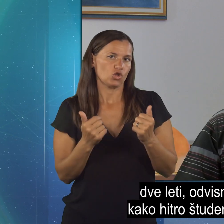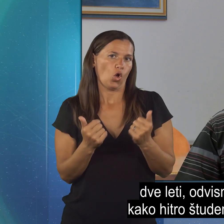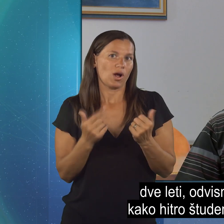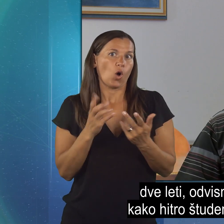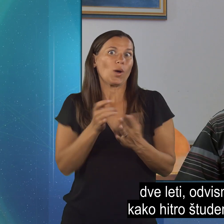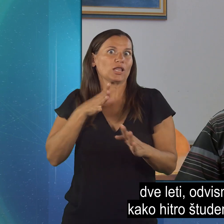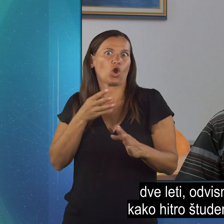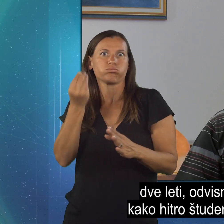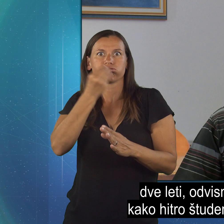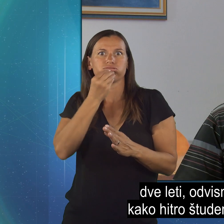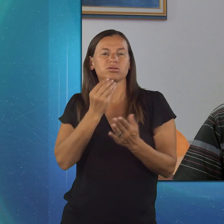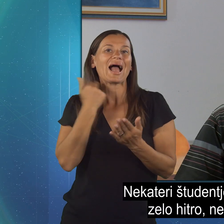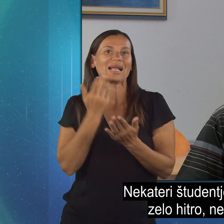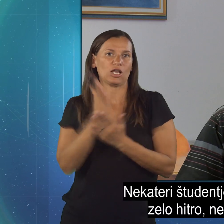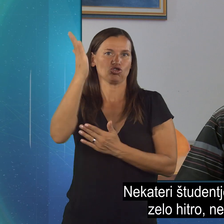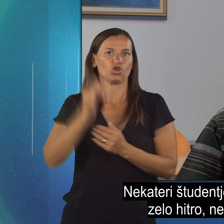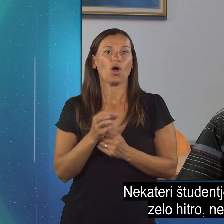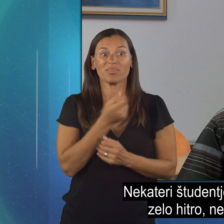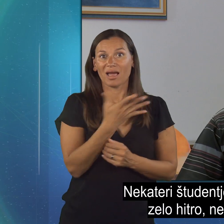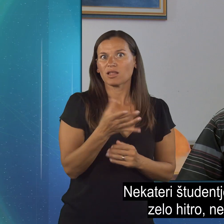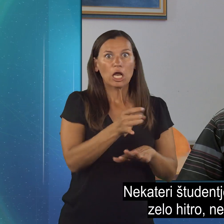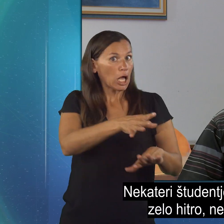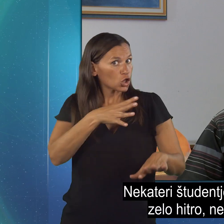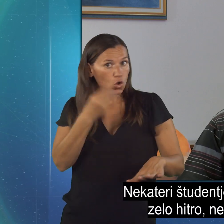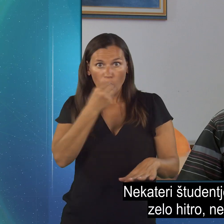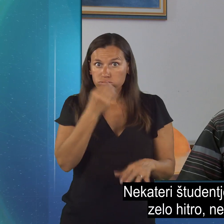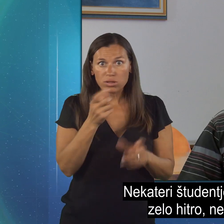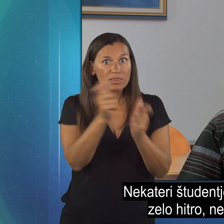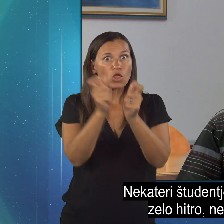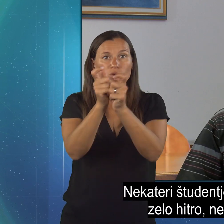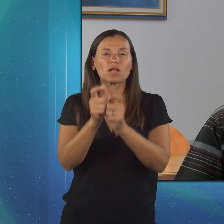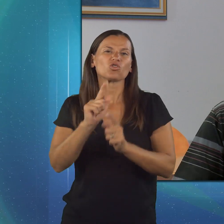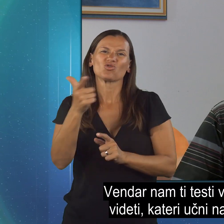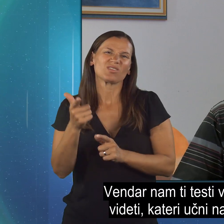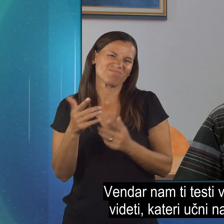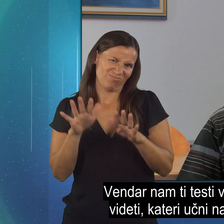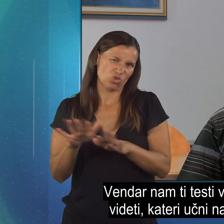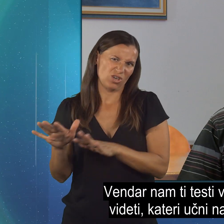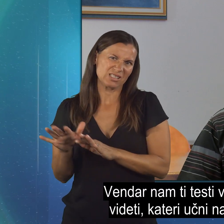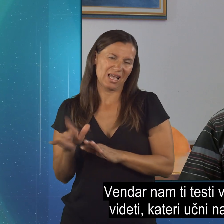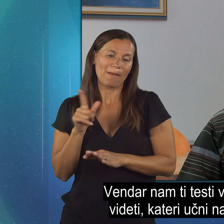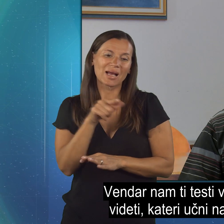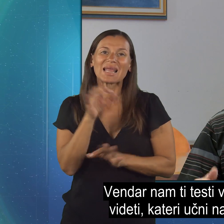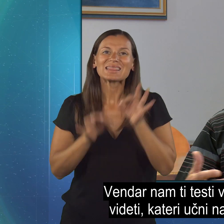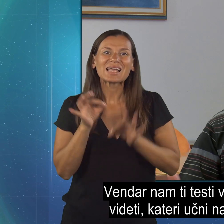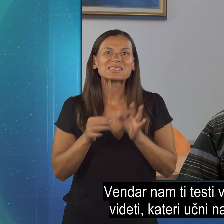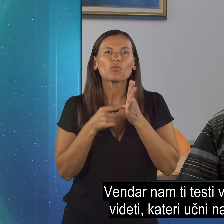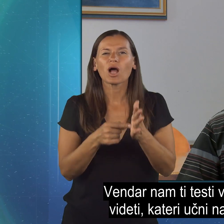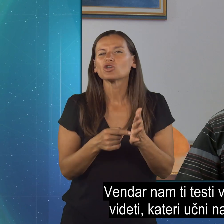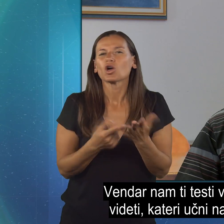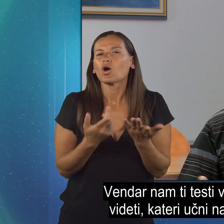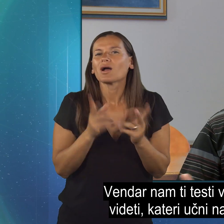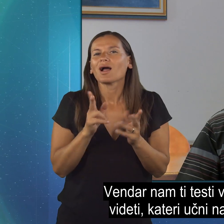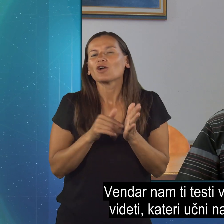the student can improve. Some students improve very quickly, some students do not. But still, these tests help us